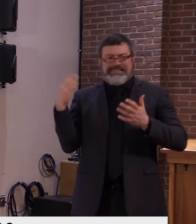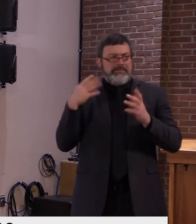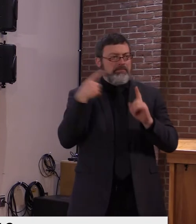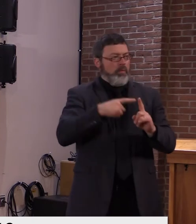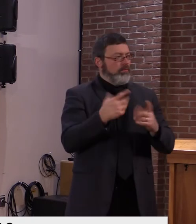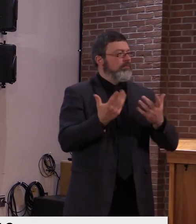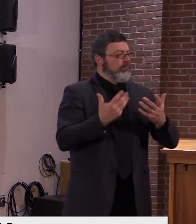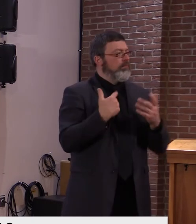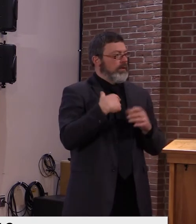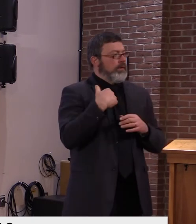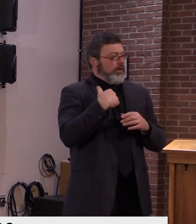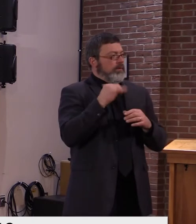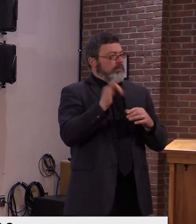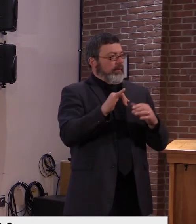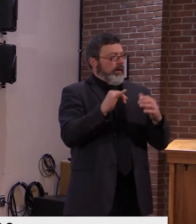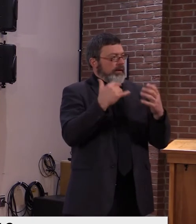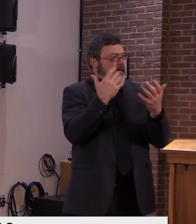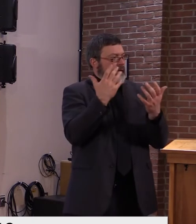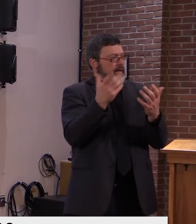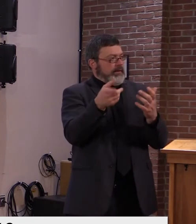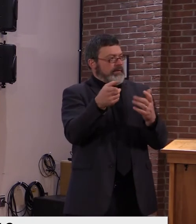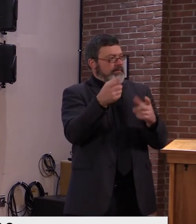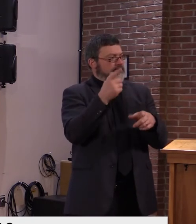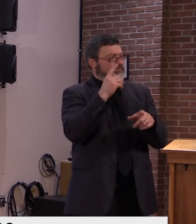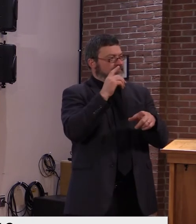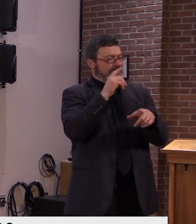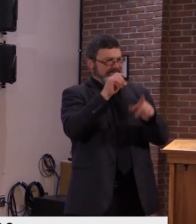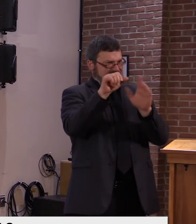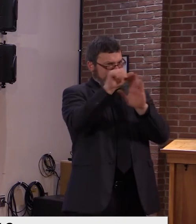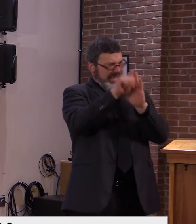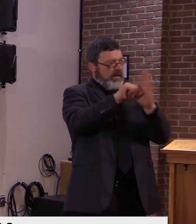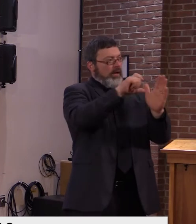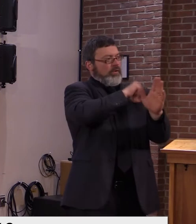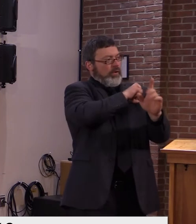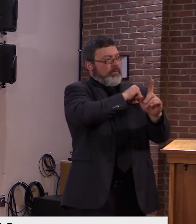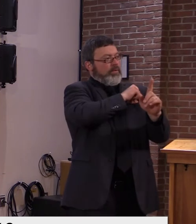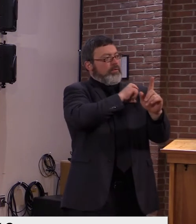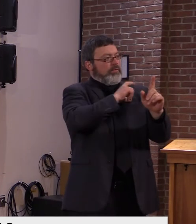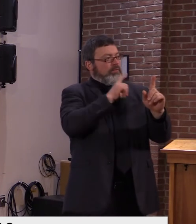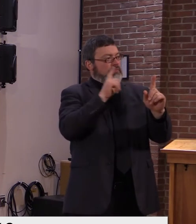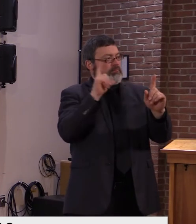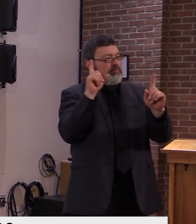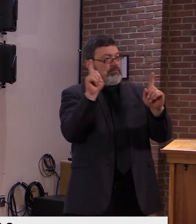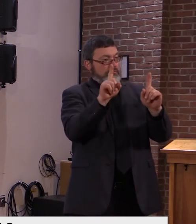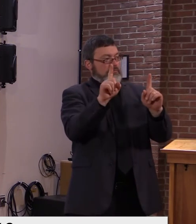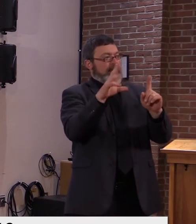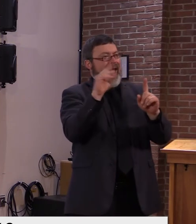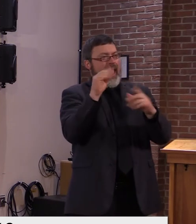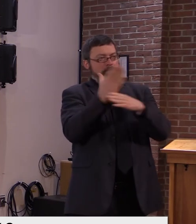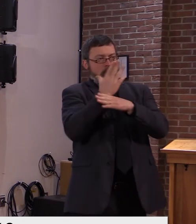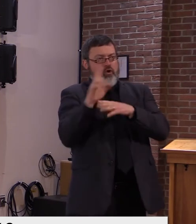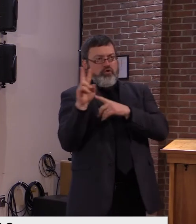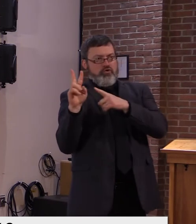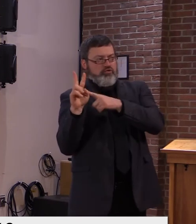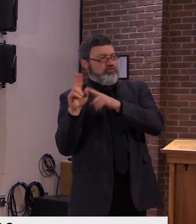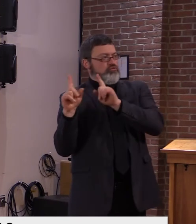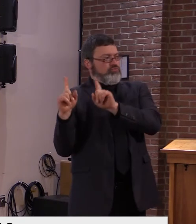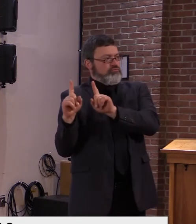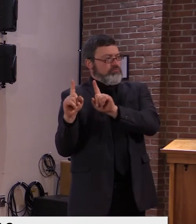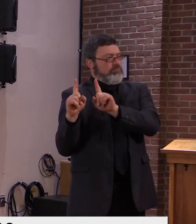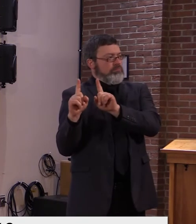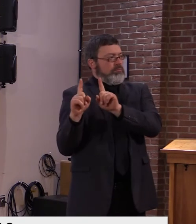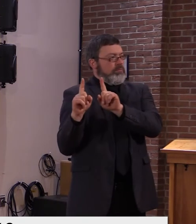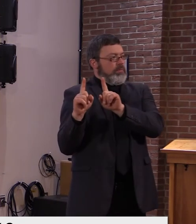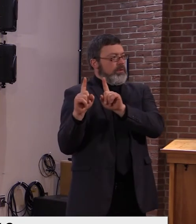other of a trooper who was in the healthcare system getting a surveillance test, not based on any symptoms, but a